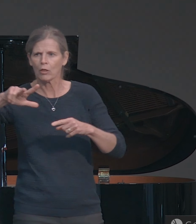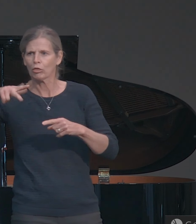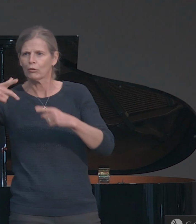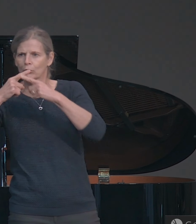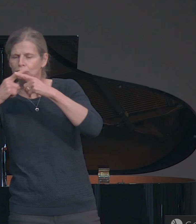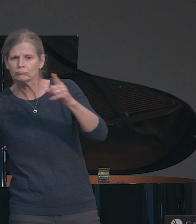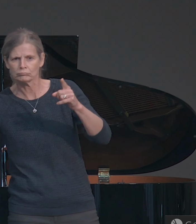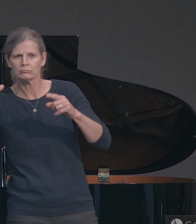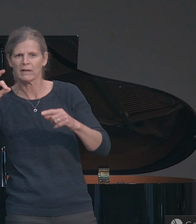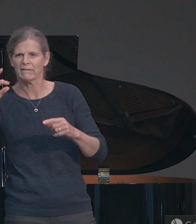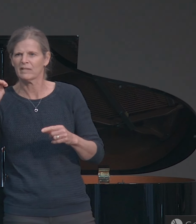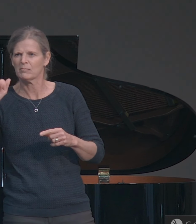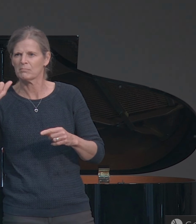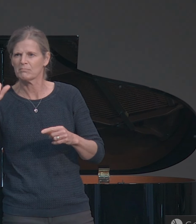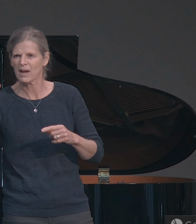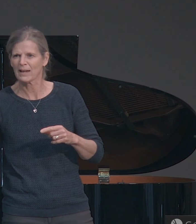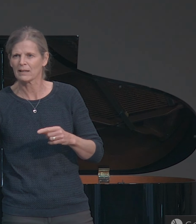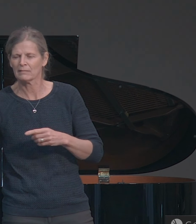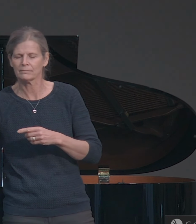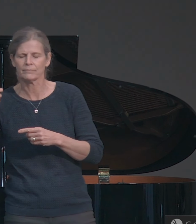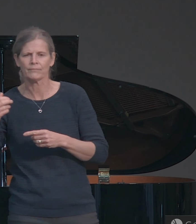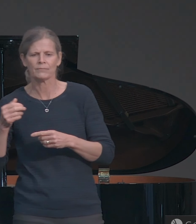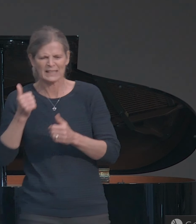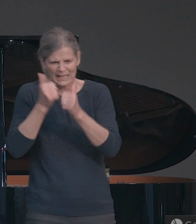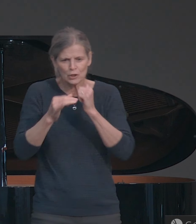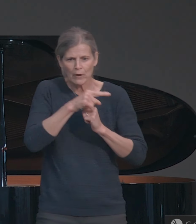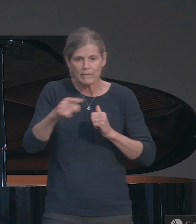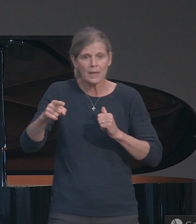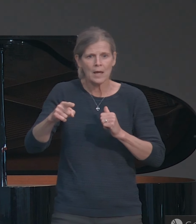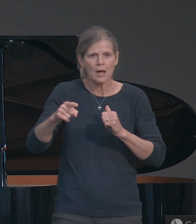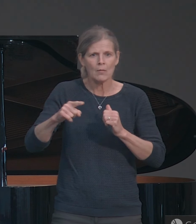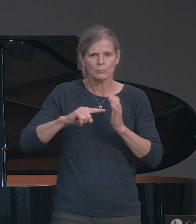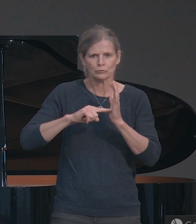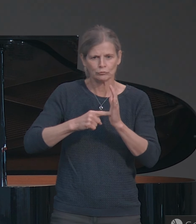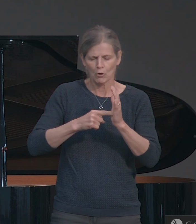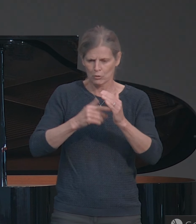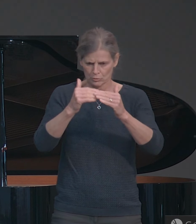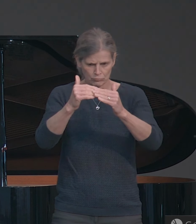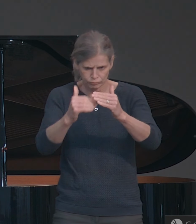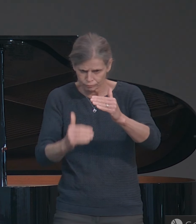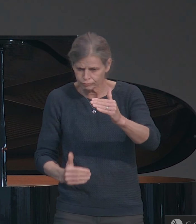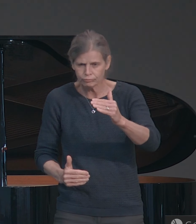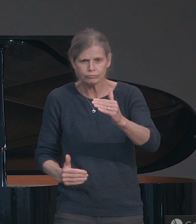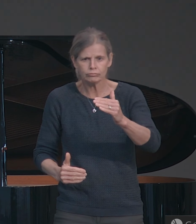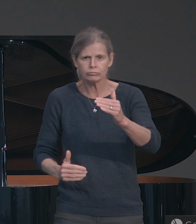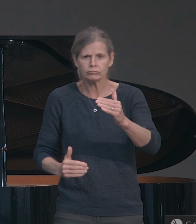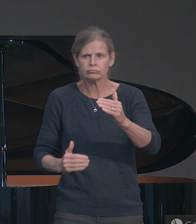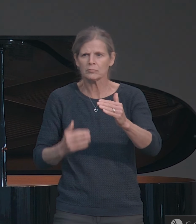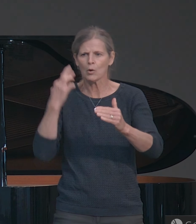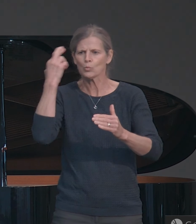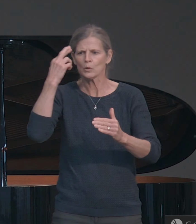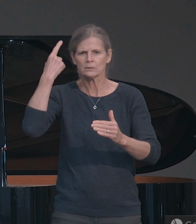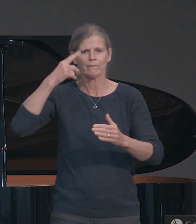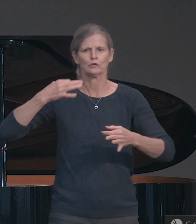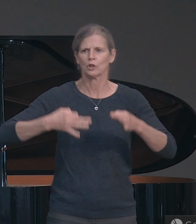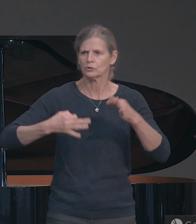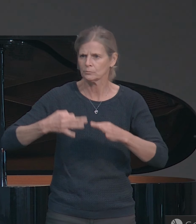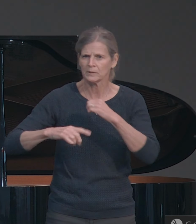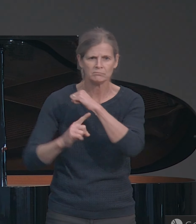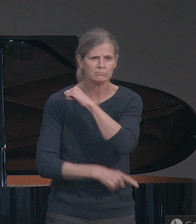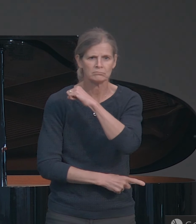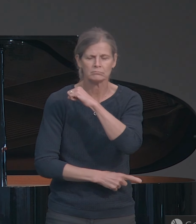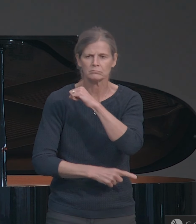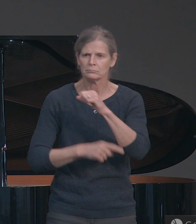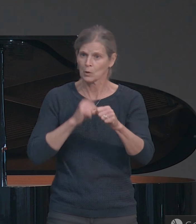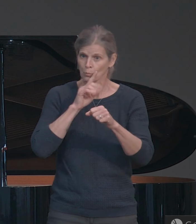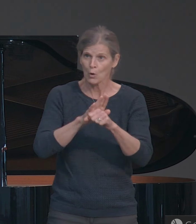the third oracle of Micah. Each of them lays out a cause for judgment, a